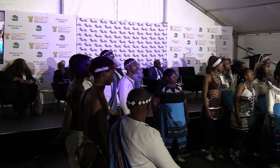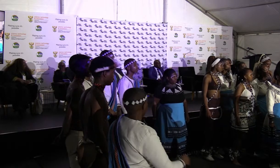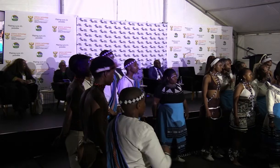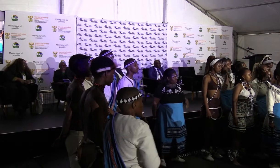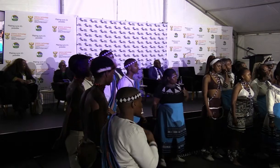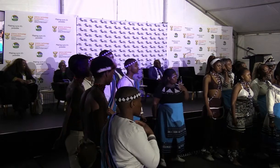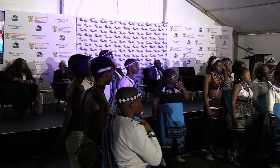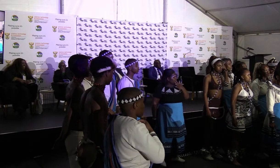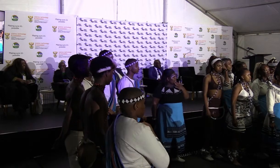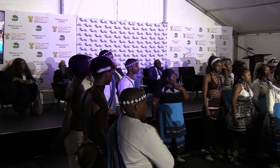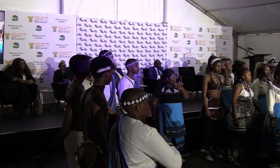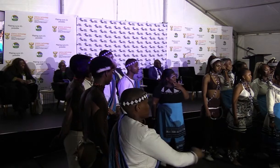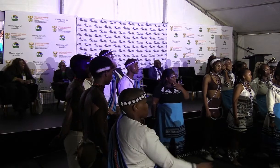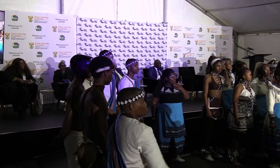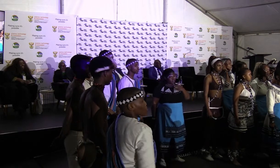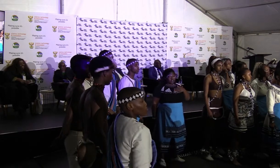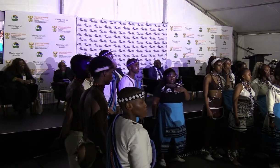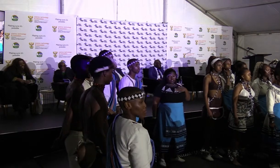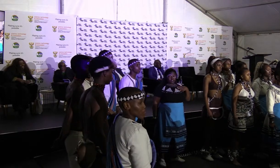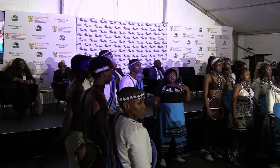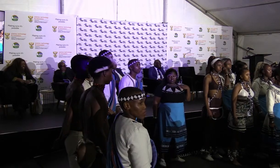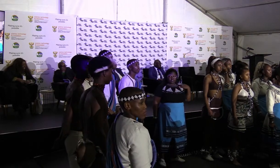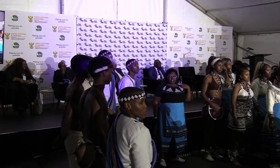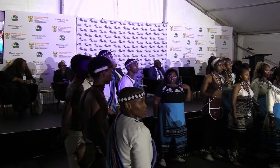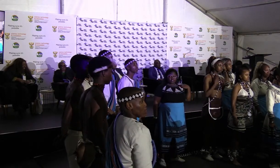only yeah.